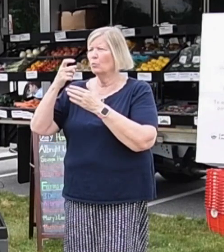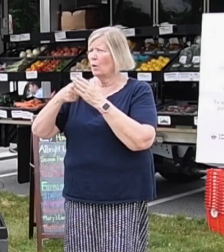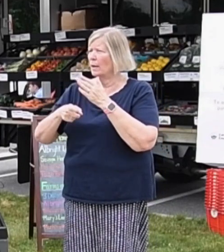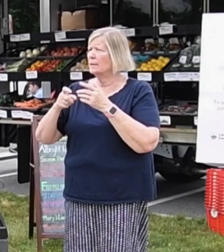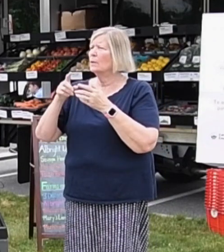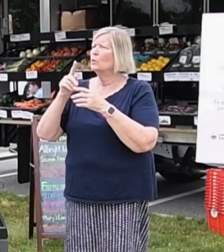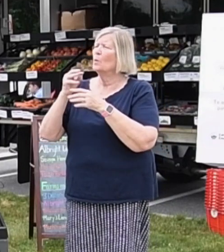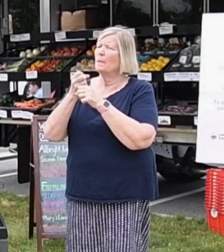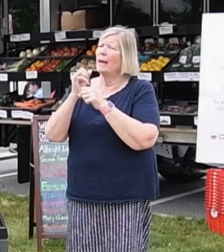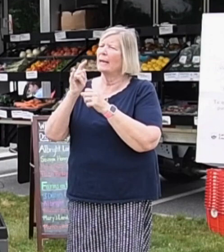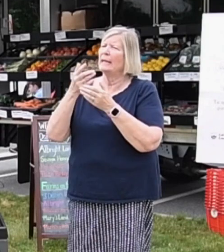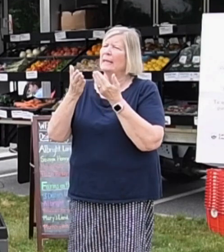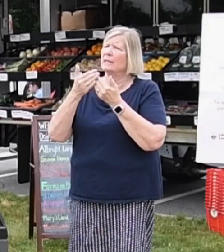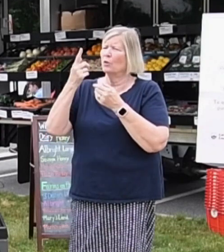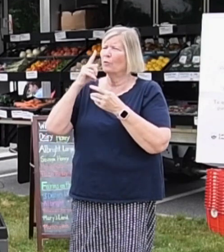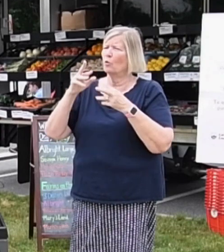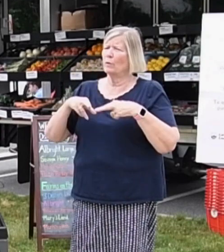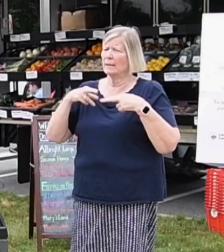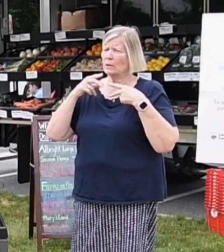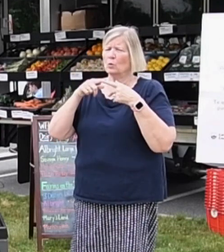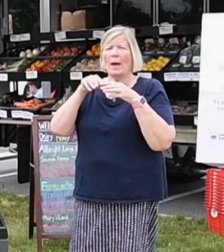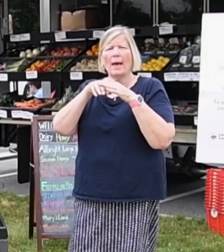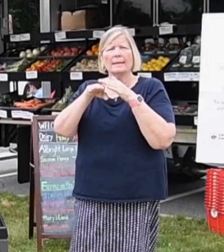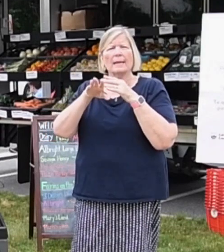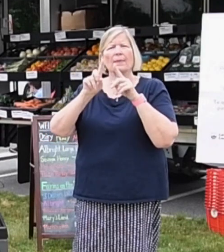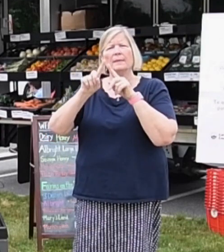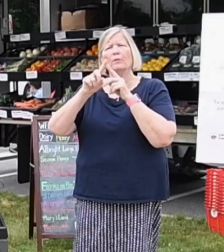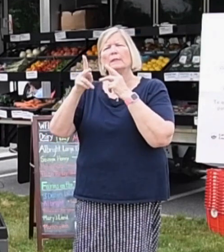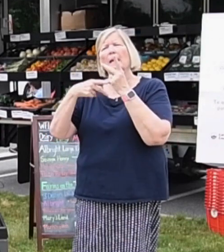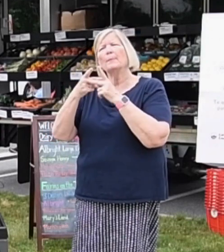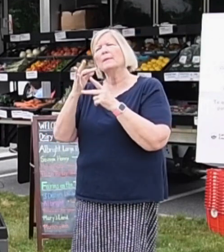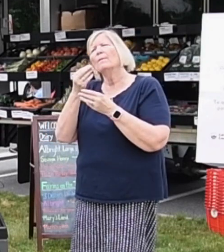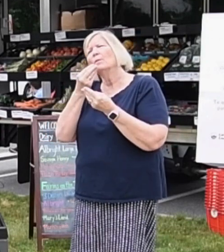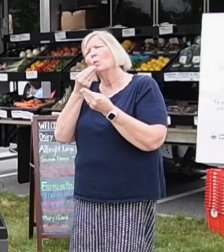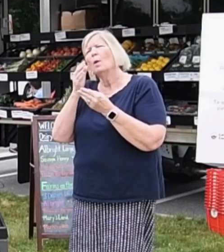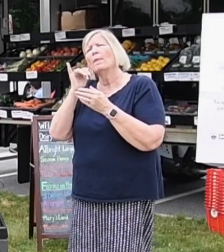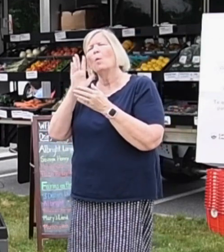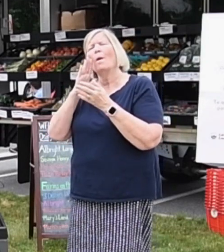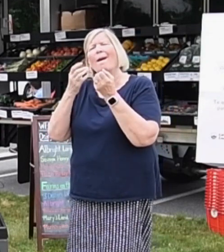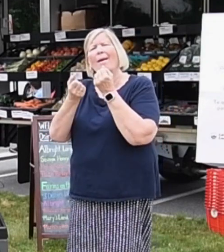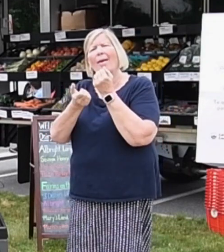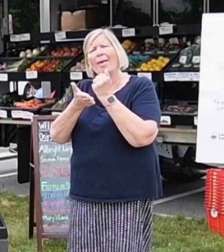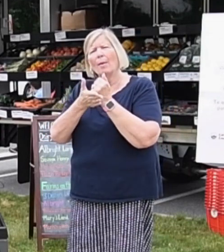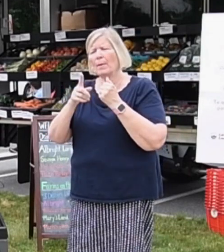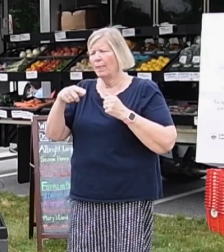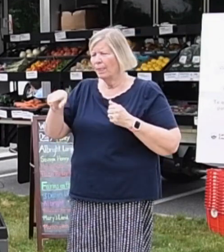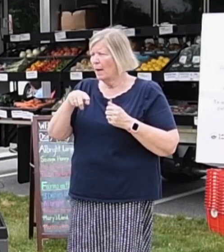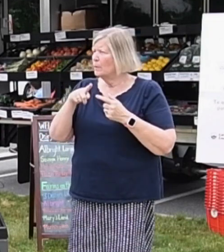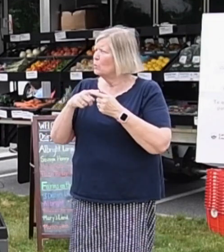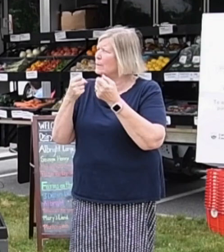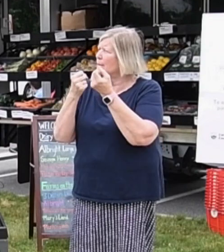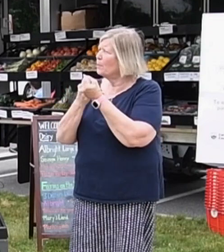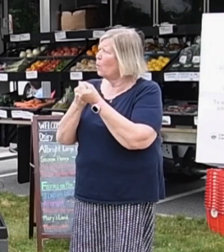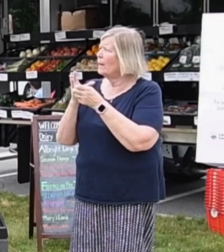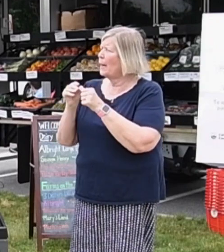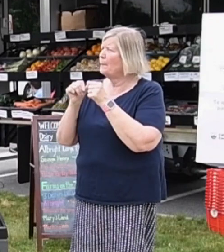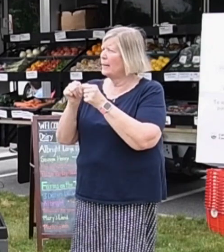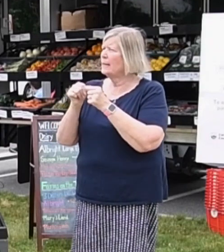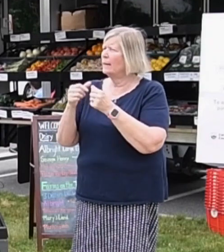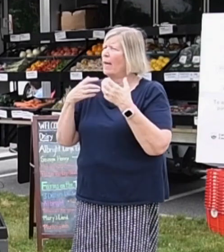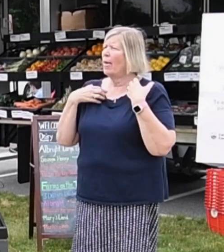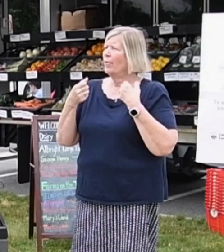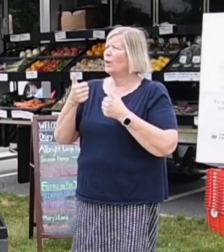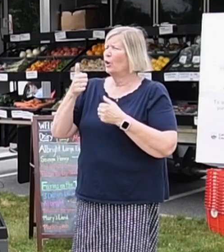residents to access the types of foods that will help them to support and maintain